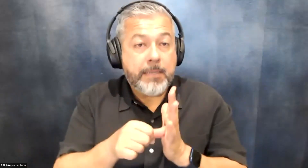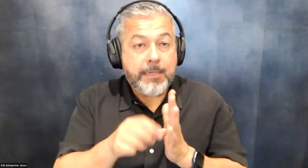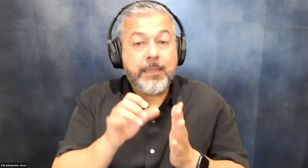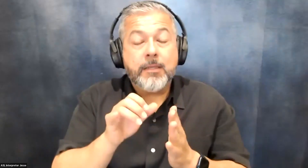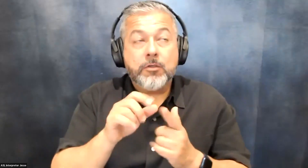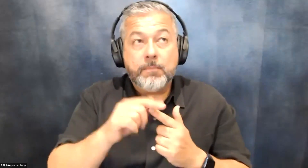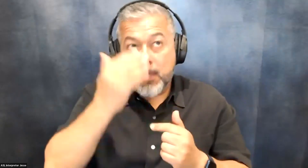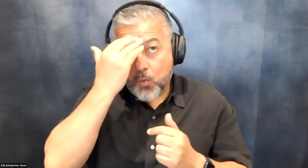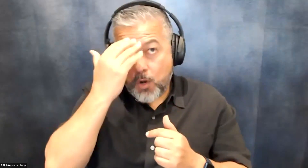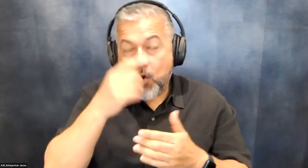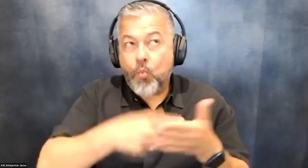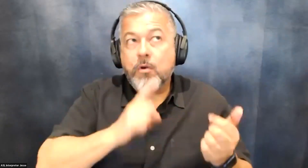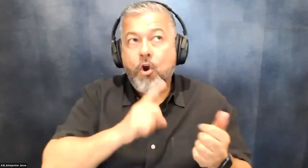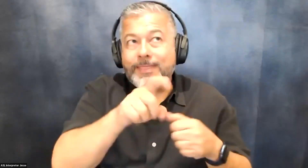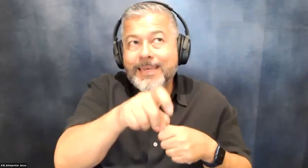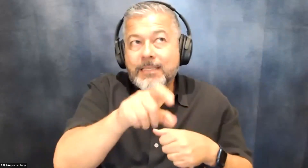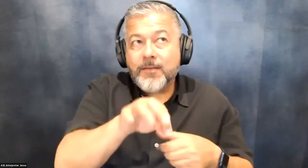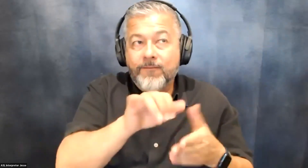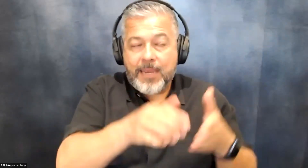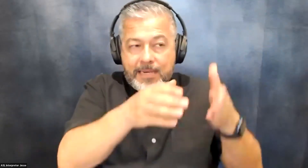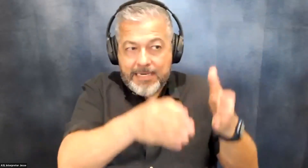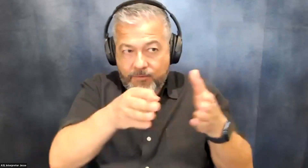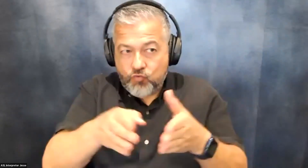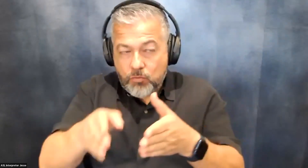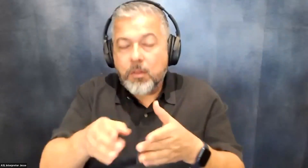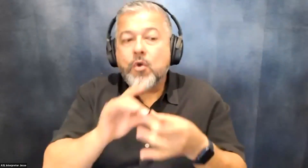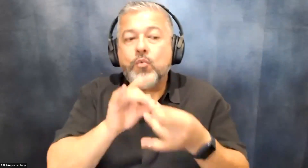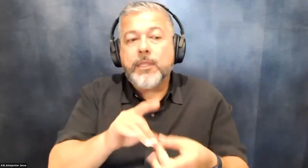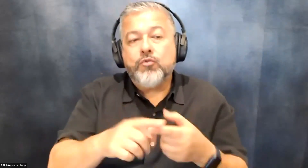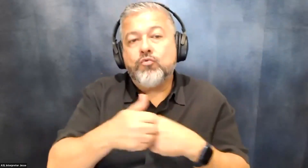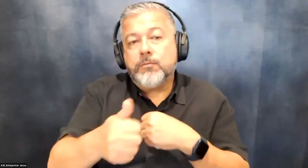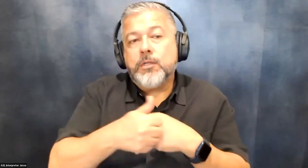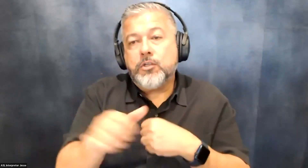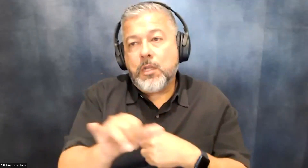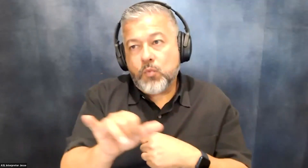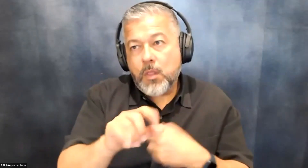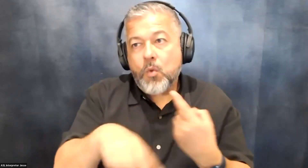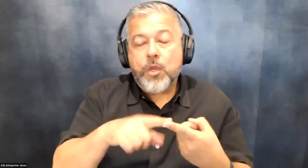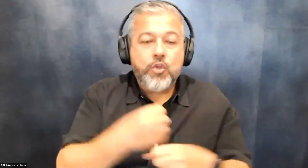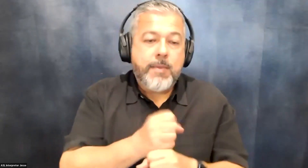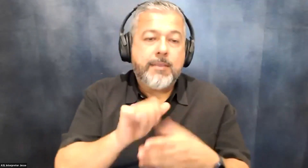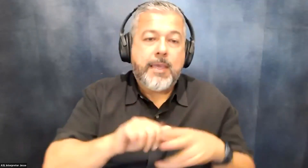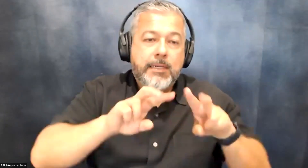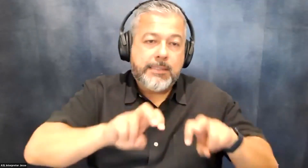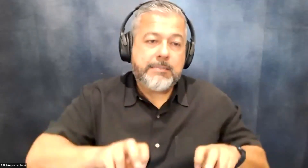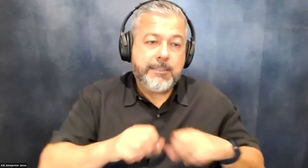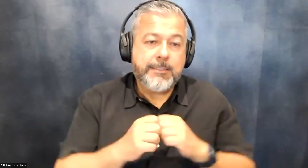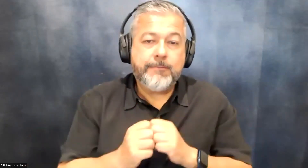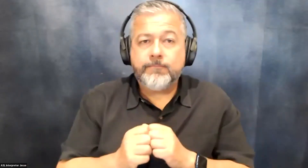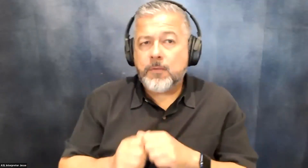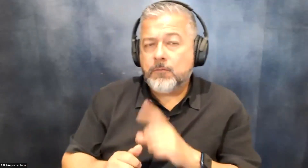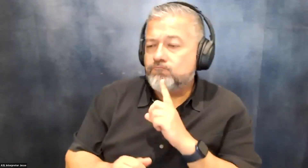of what the needs of the individuals are as it relates to transportation as well when making this assessment. Yeah,